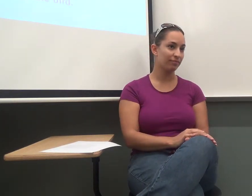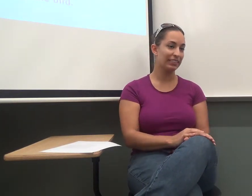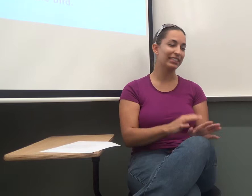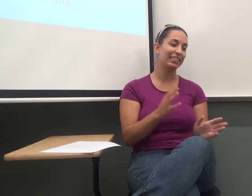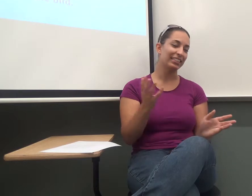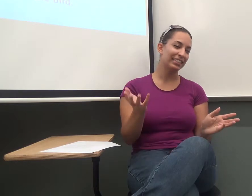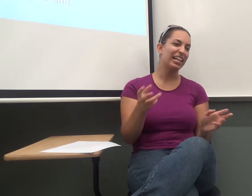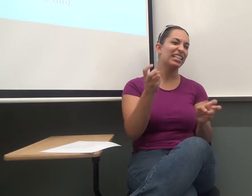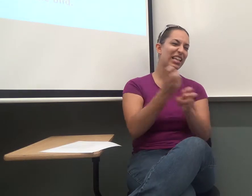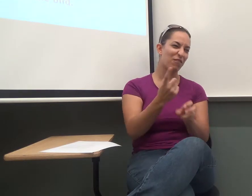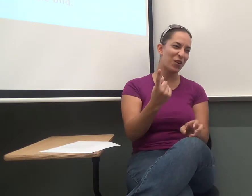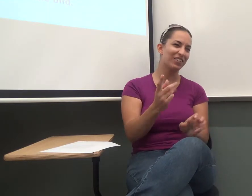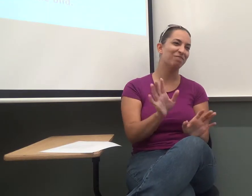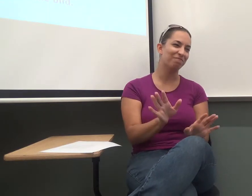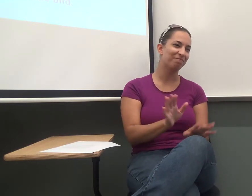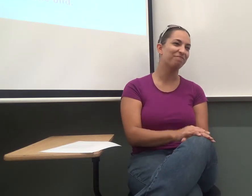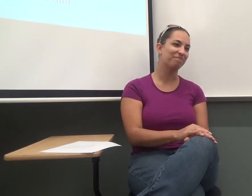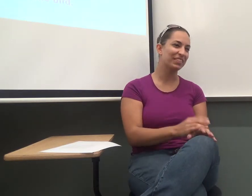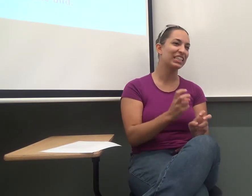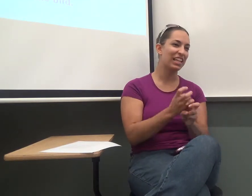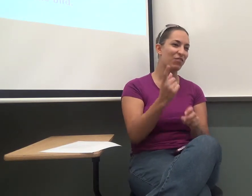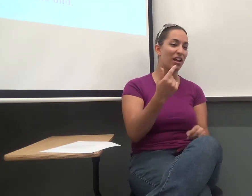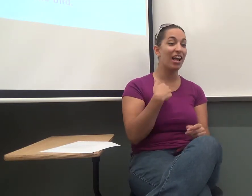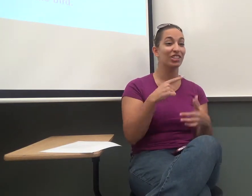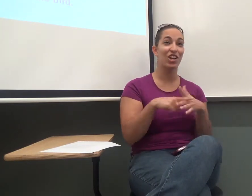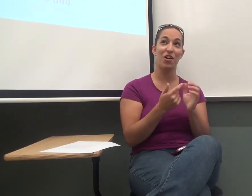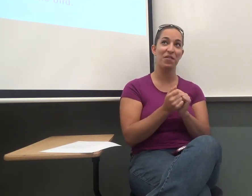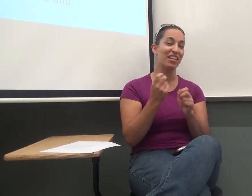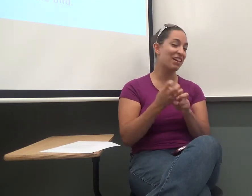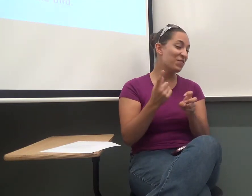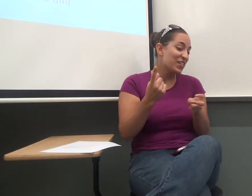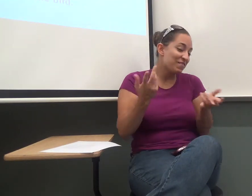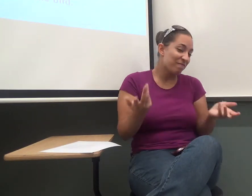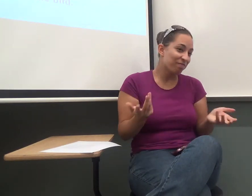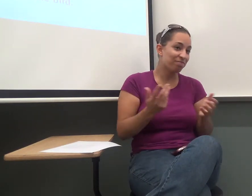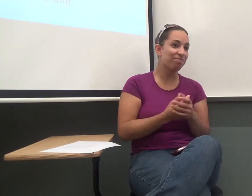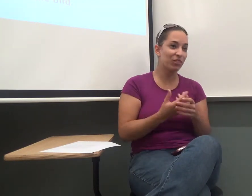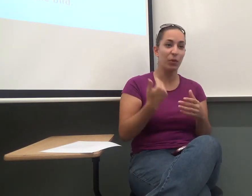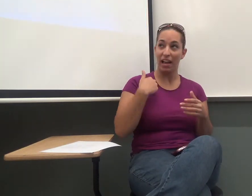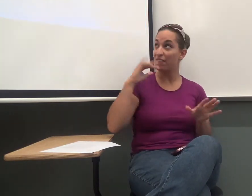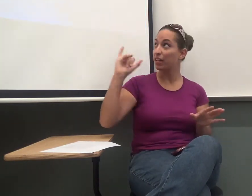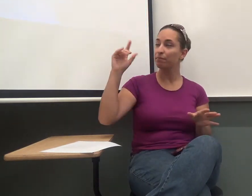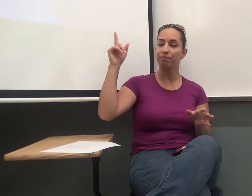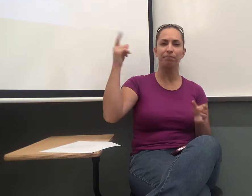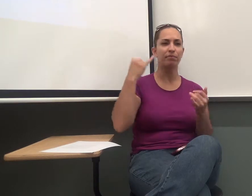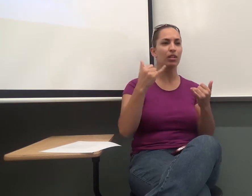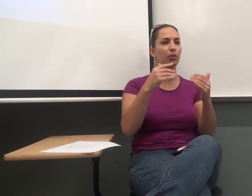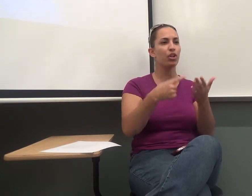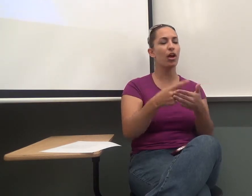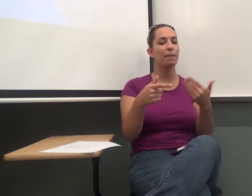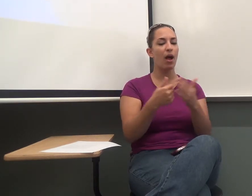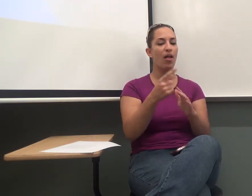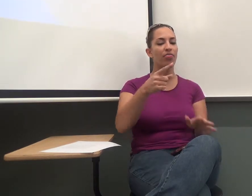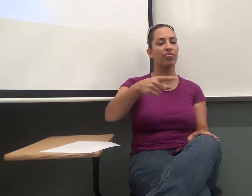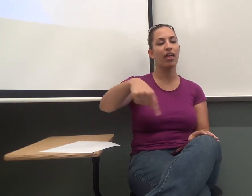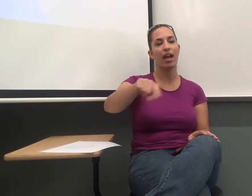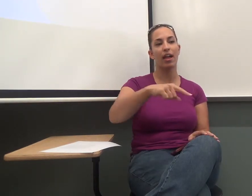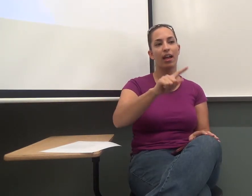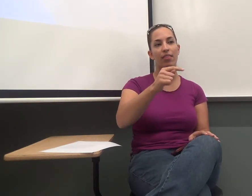That's a tough one. That's a tough one. I started with a tough one. All right. So, we got that. Now let's talk about they. What about they? Pronoun. Pronoun. Is that